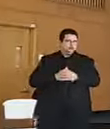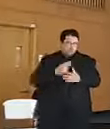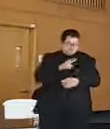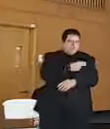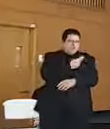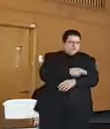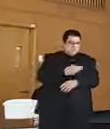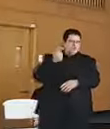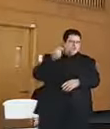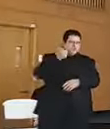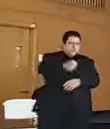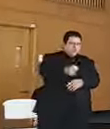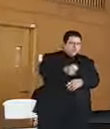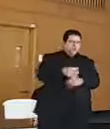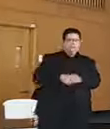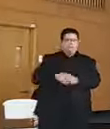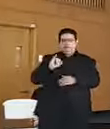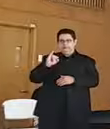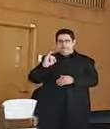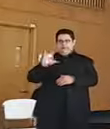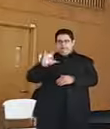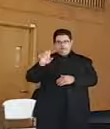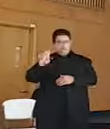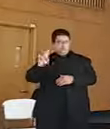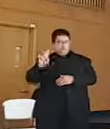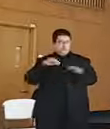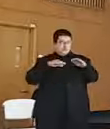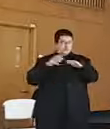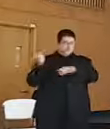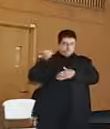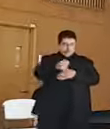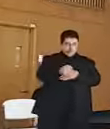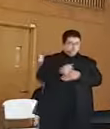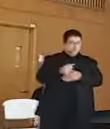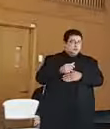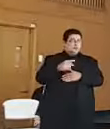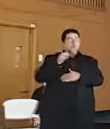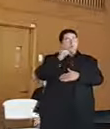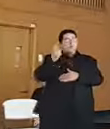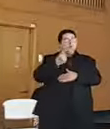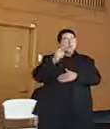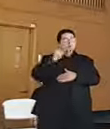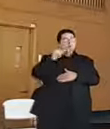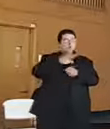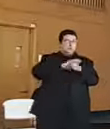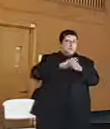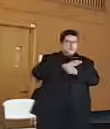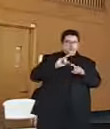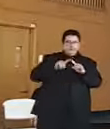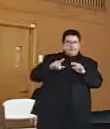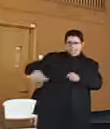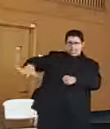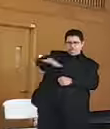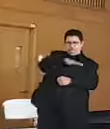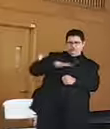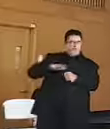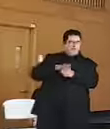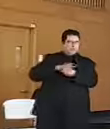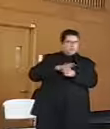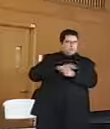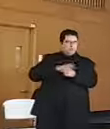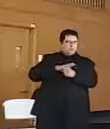admissions, ICU admissions. We'll be looking not just what happens in St. Louis County, but what's happening in our surrounding counties, because they also will